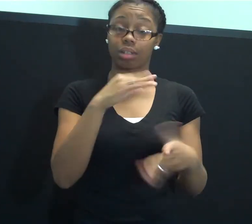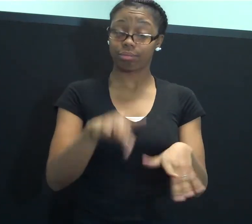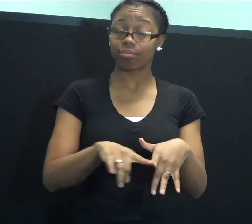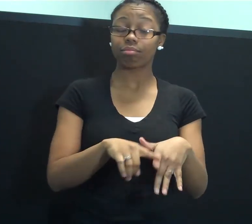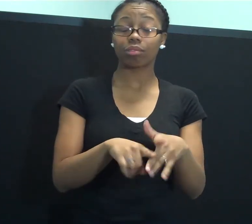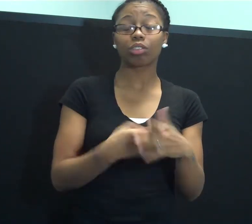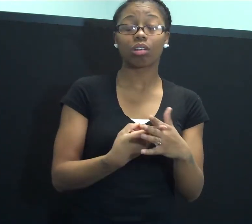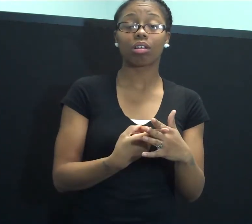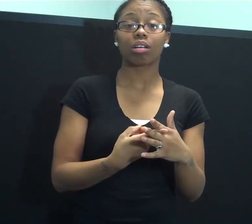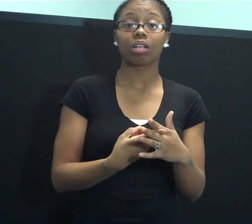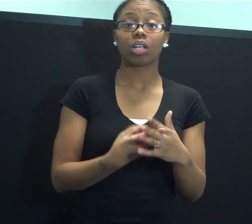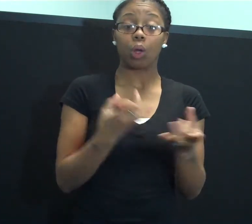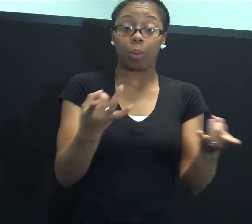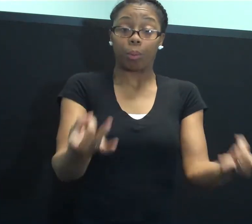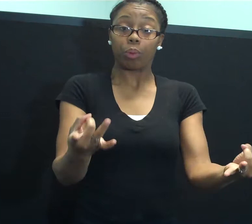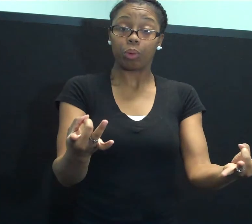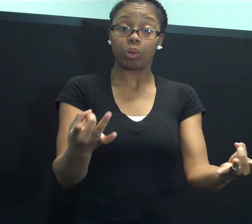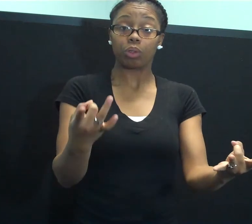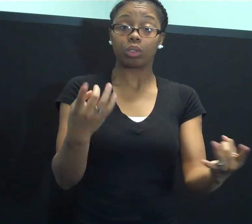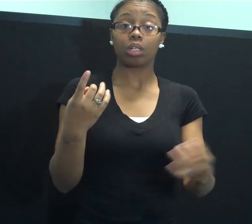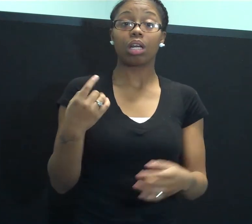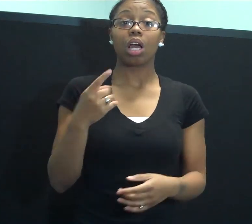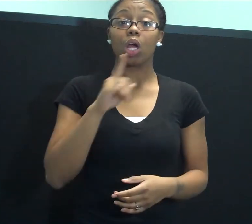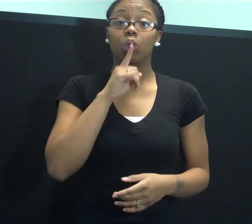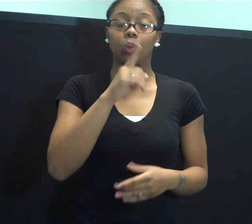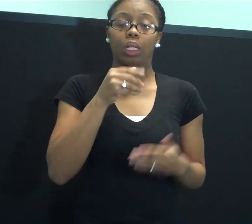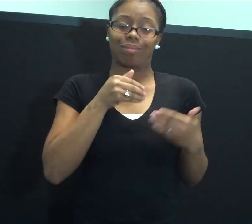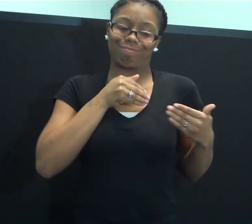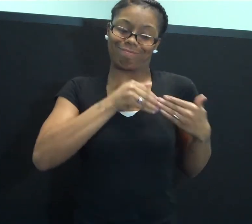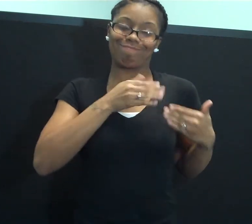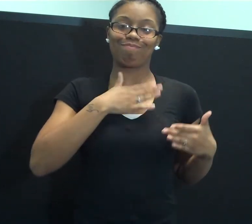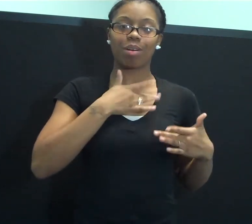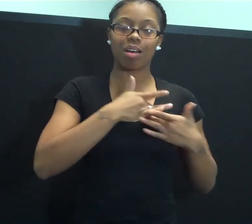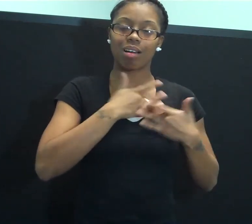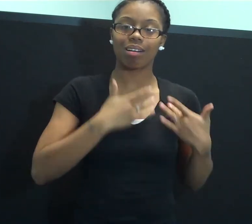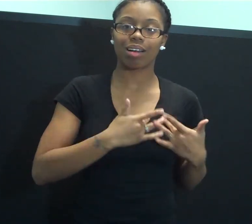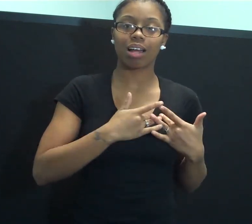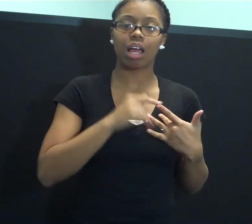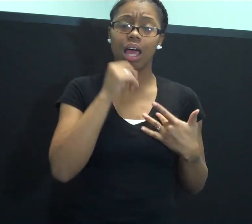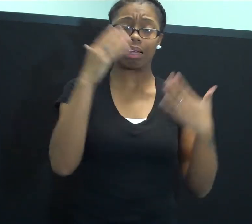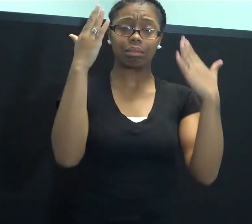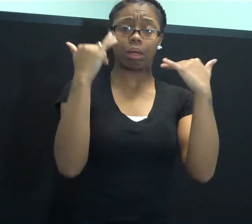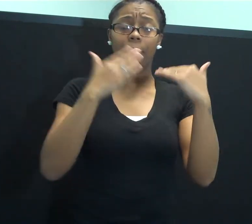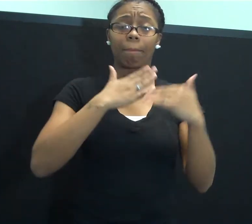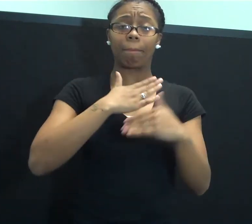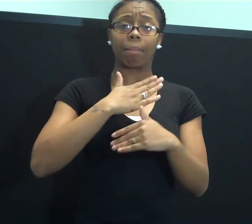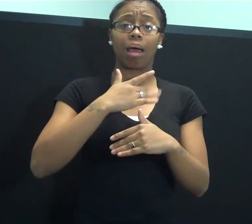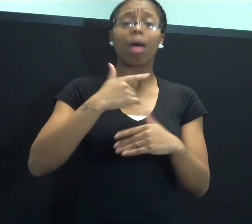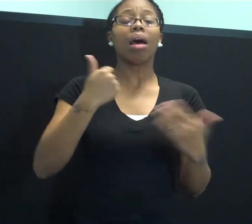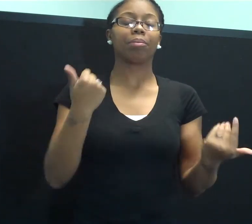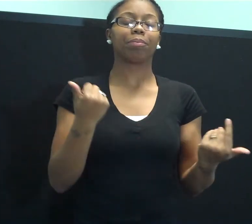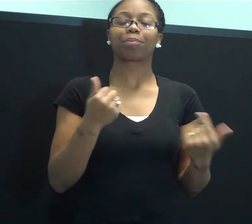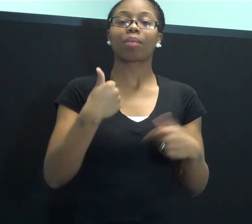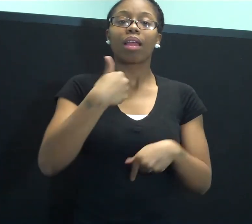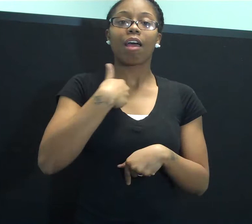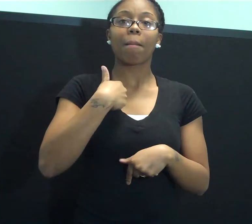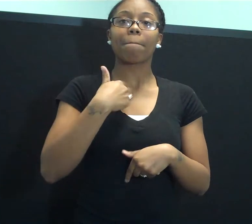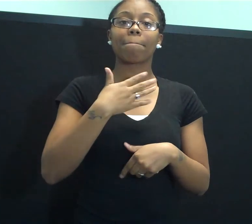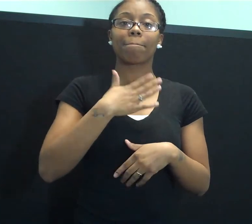Buddhist tradition is particularly close to my heart. I've spent most of my adult life exploring the twists and